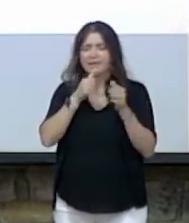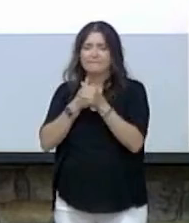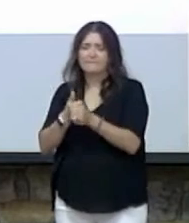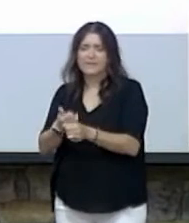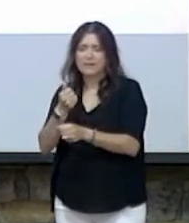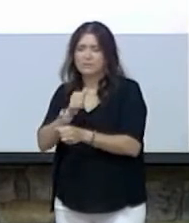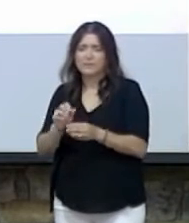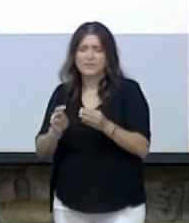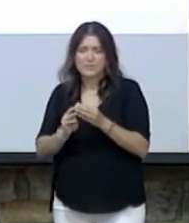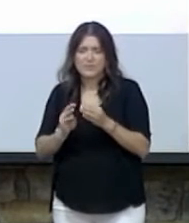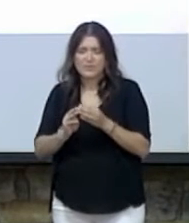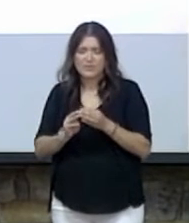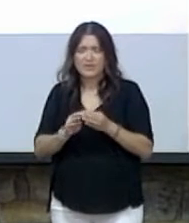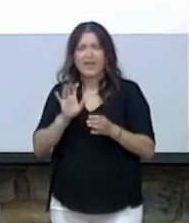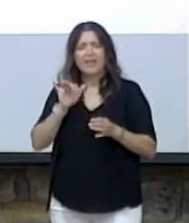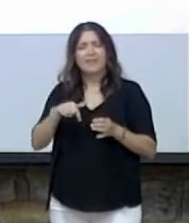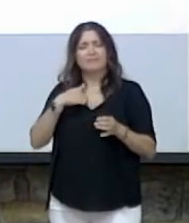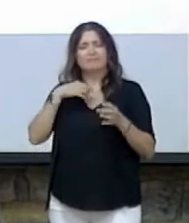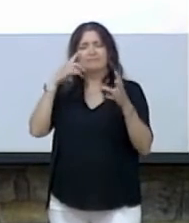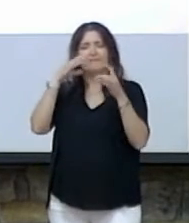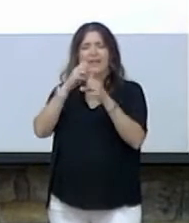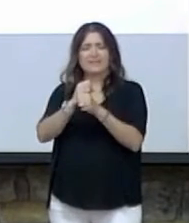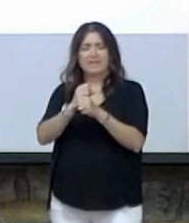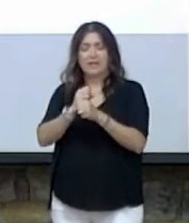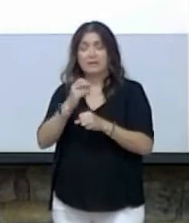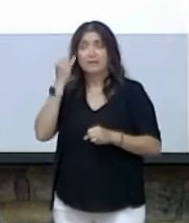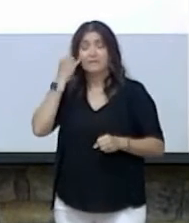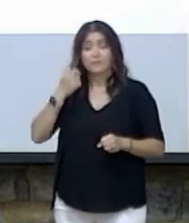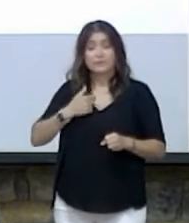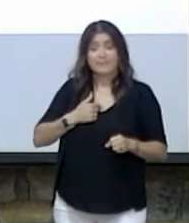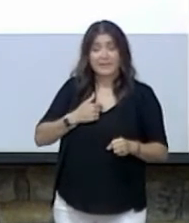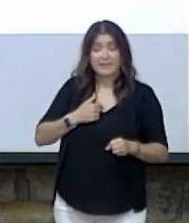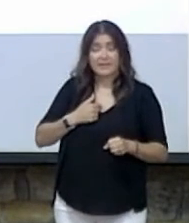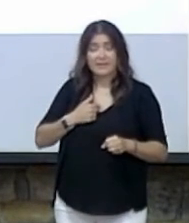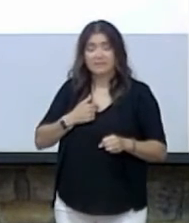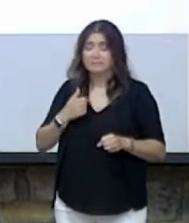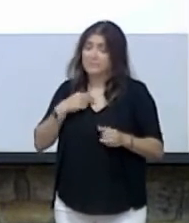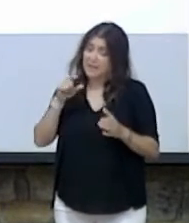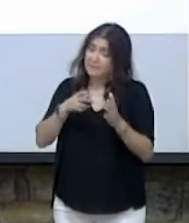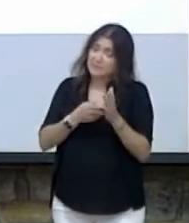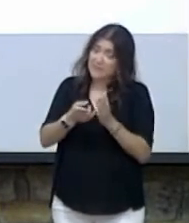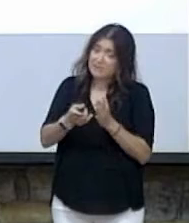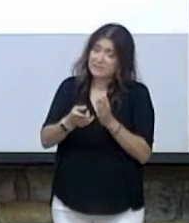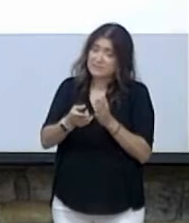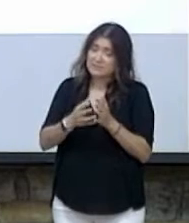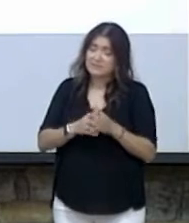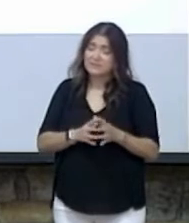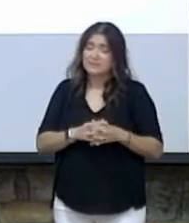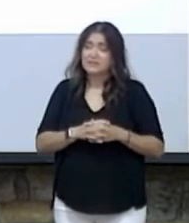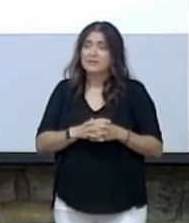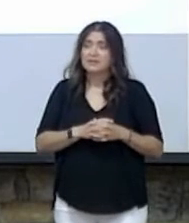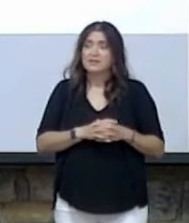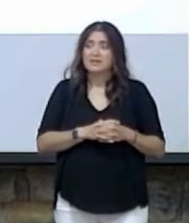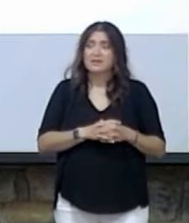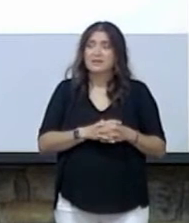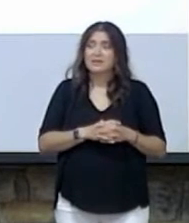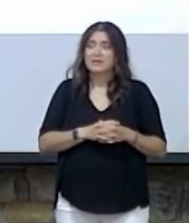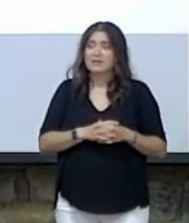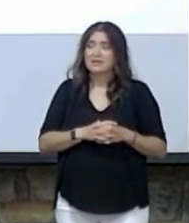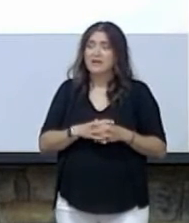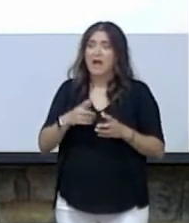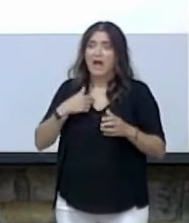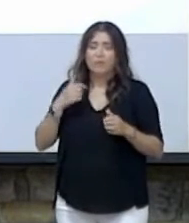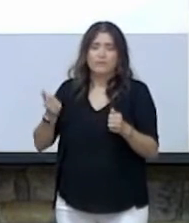find fascinating. If it was me, I got to be honest, I would have gone after